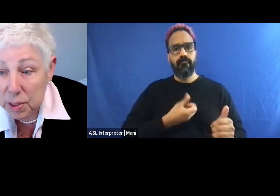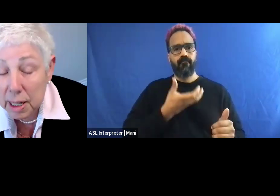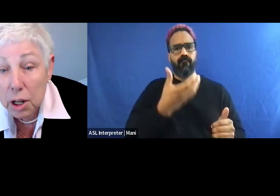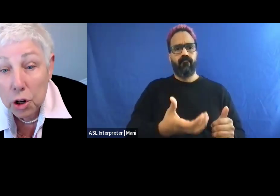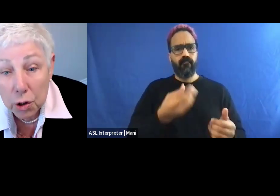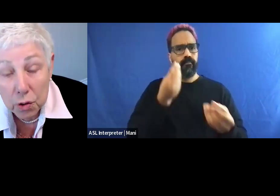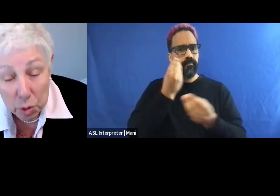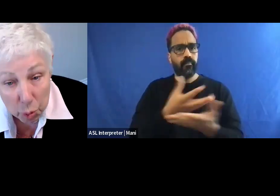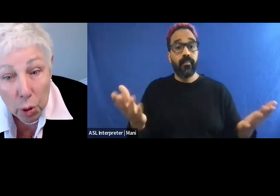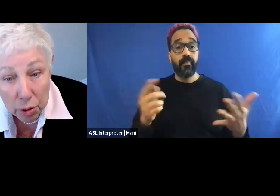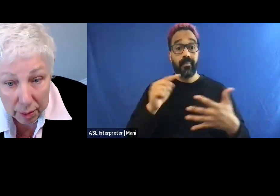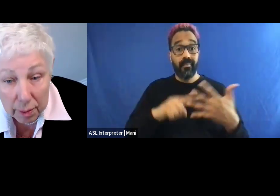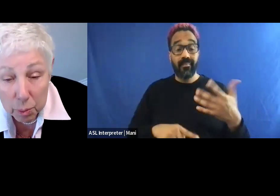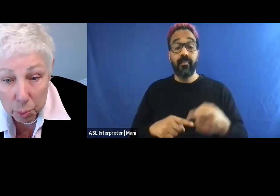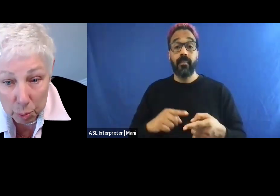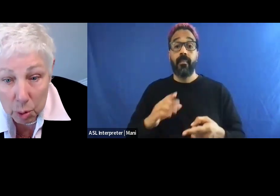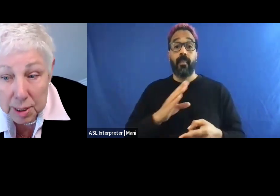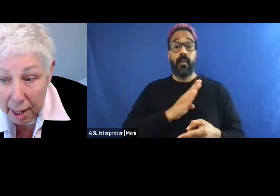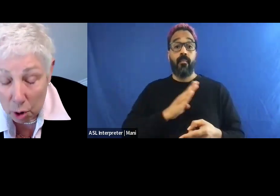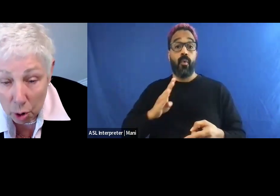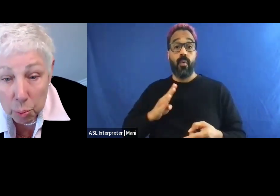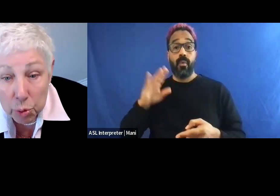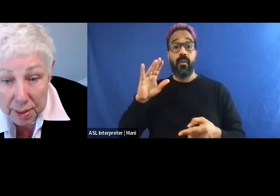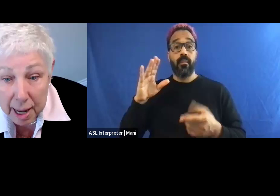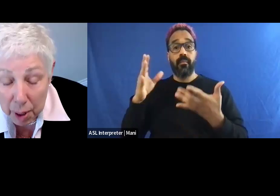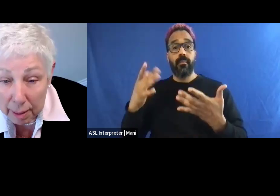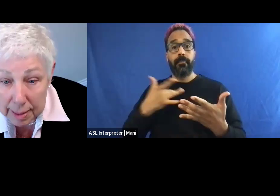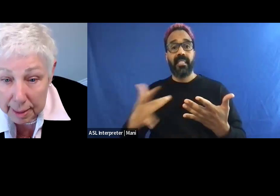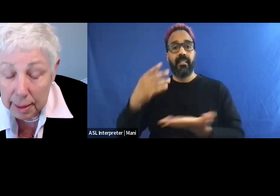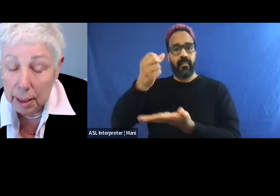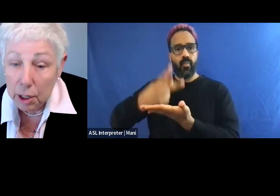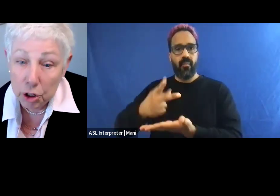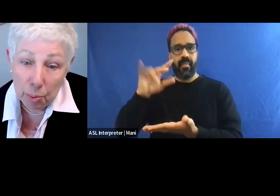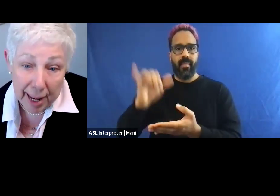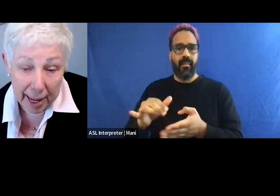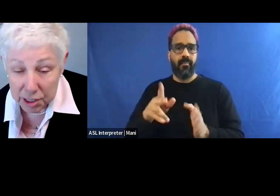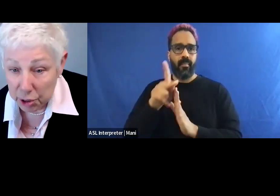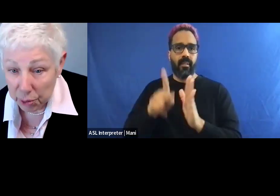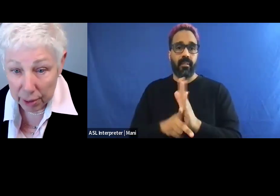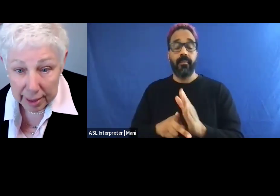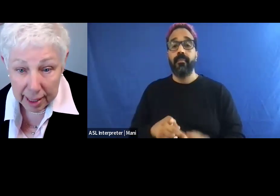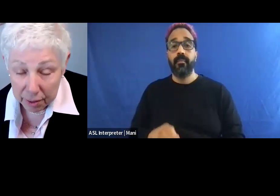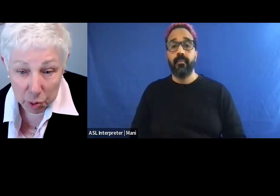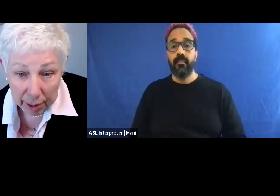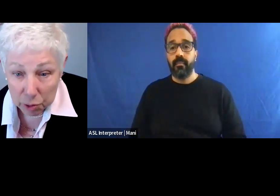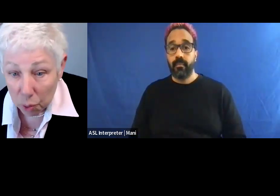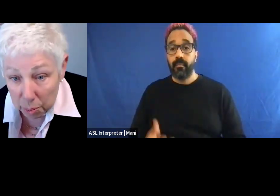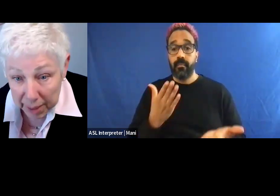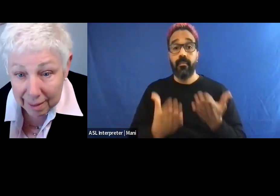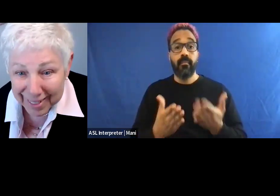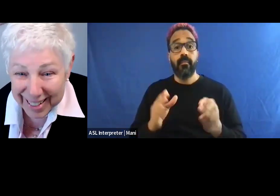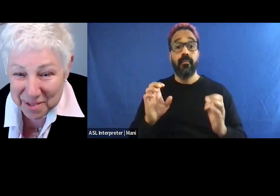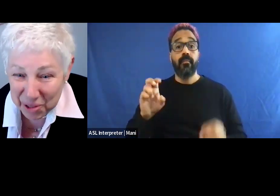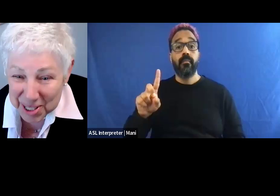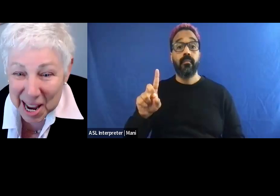of interest, the board promotes that or approves that policy. You may ask your executive director or